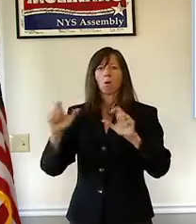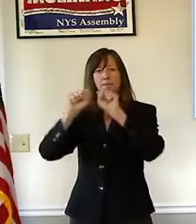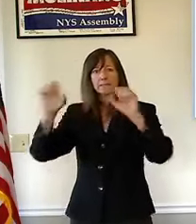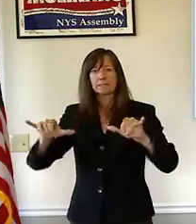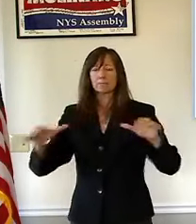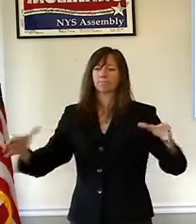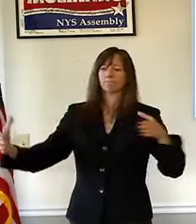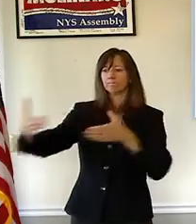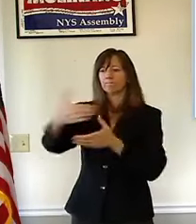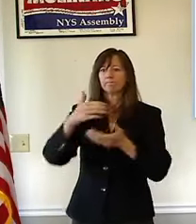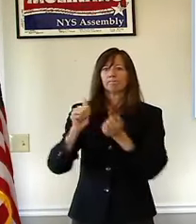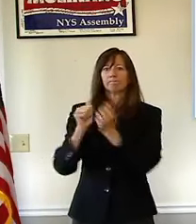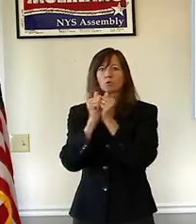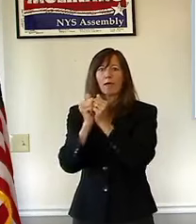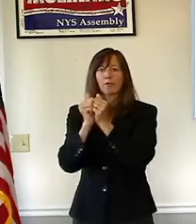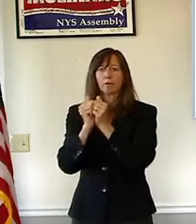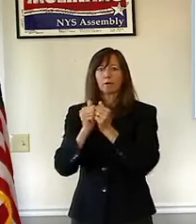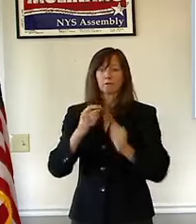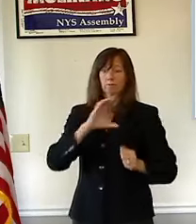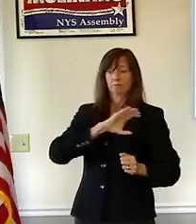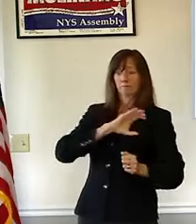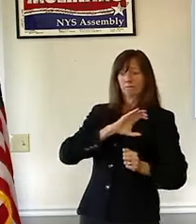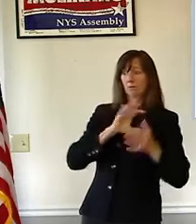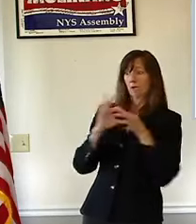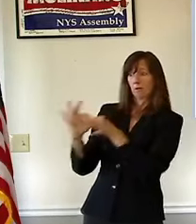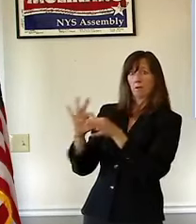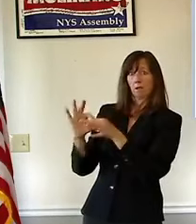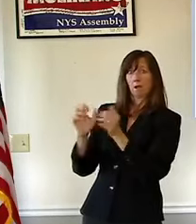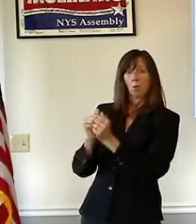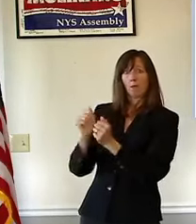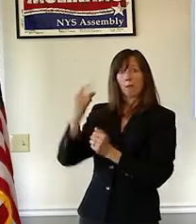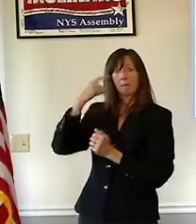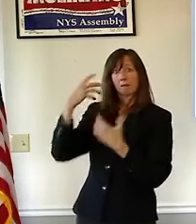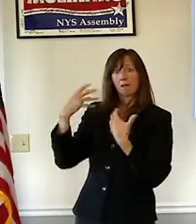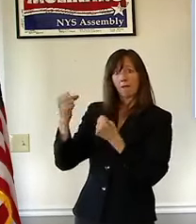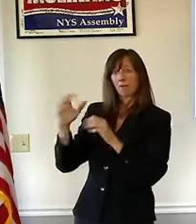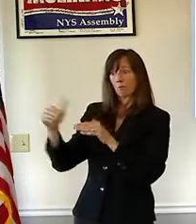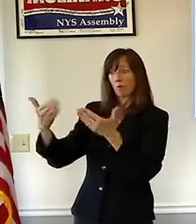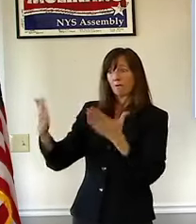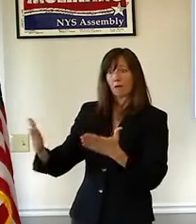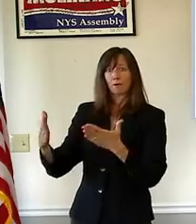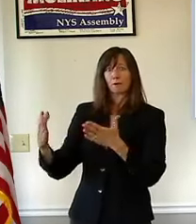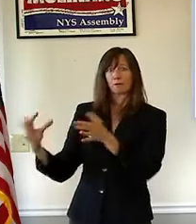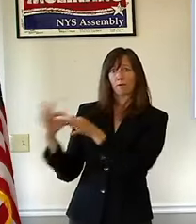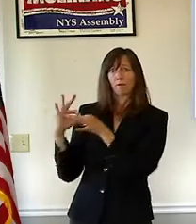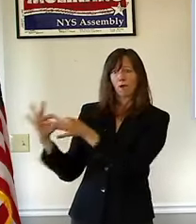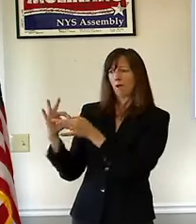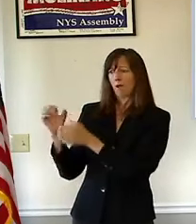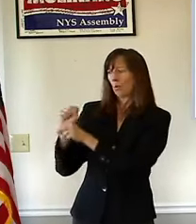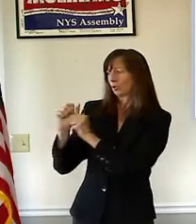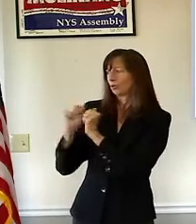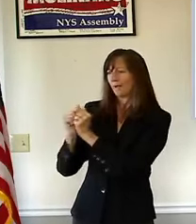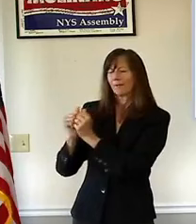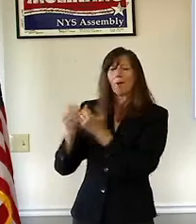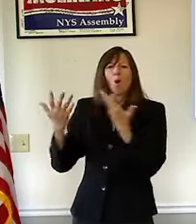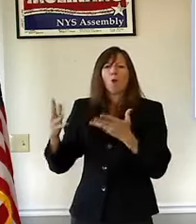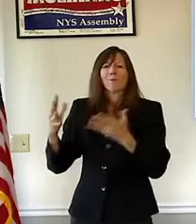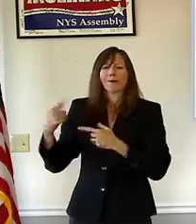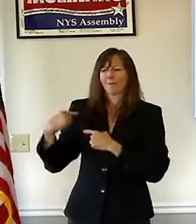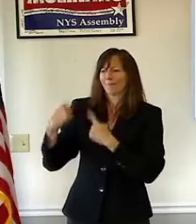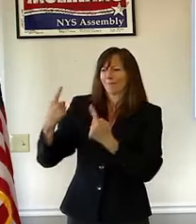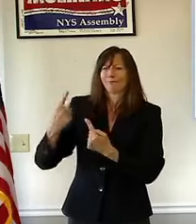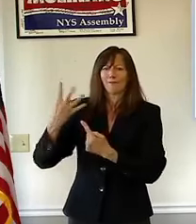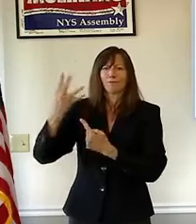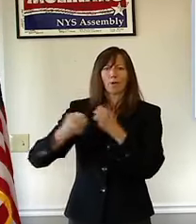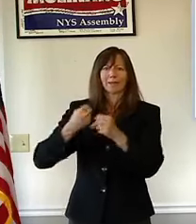mental health providers. Well, we've been doing it for the last 4 years or 6 years now. whether it's the Beat Patrol in the city of Poughkeepsie linking